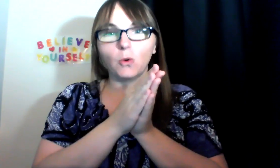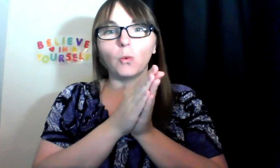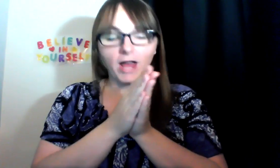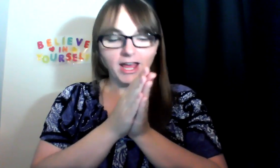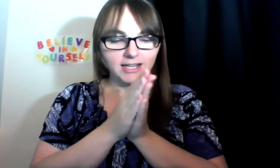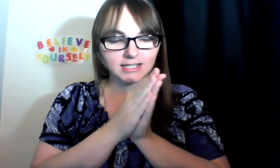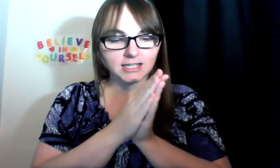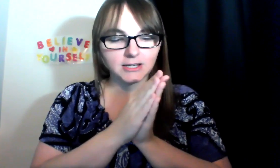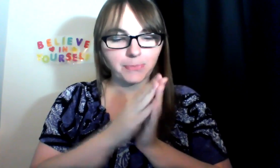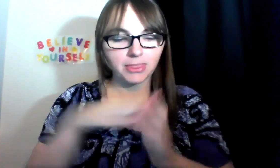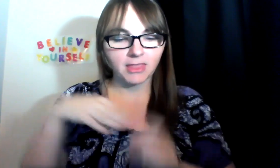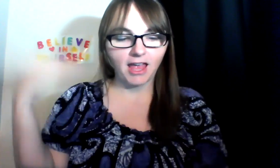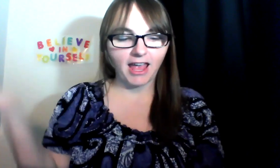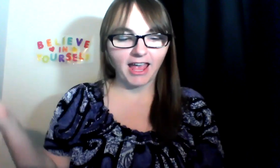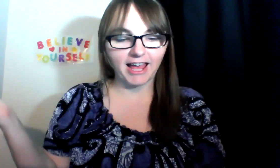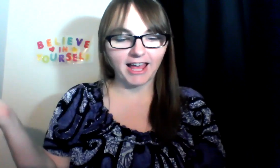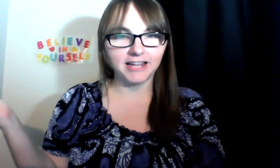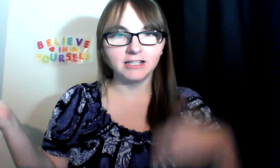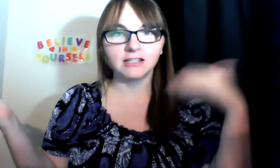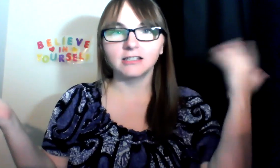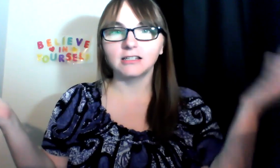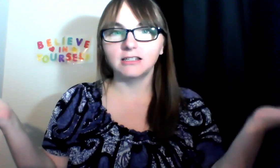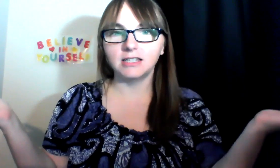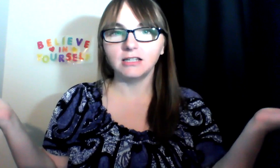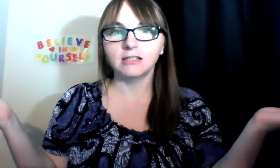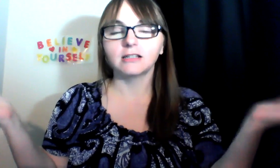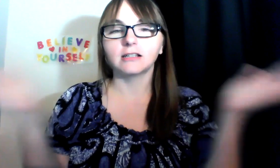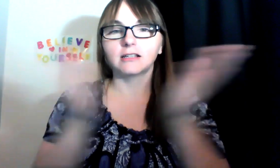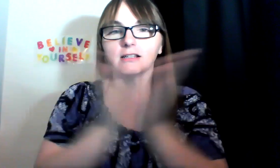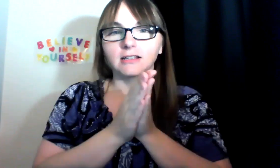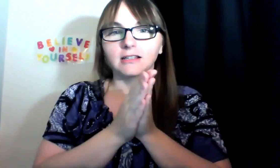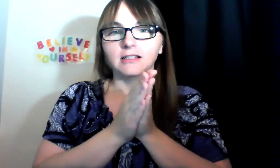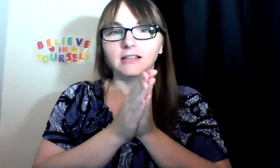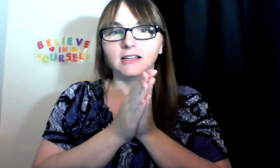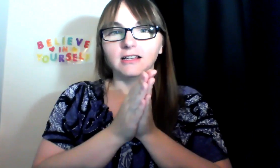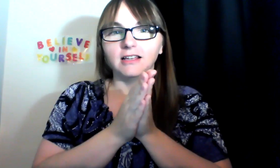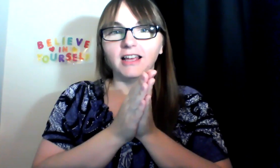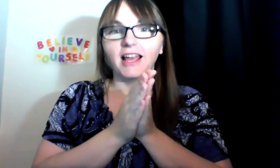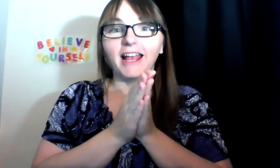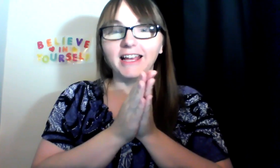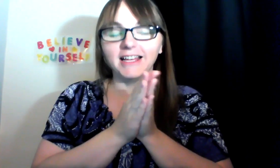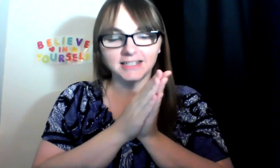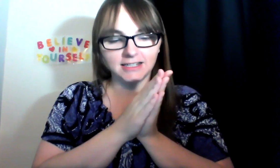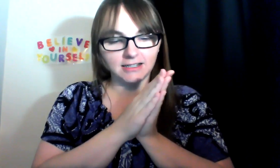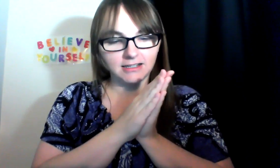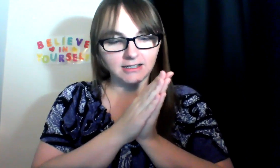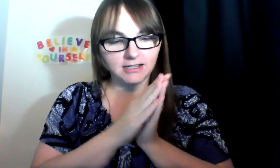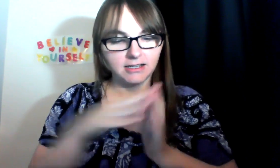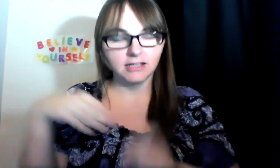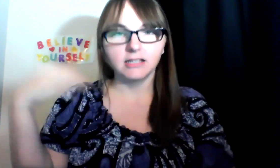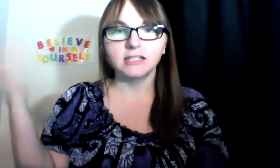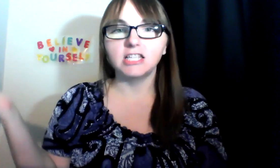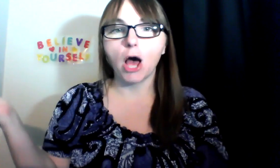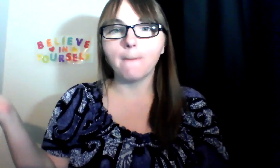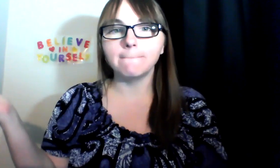Went. Hand, tk. Hand. Dump.